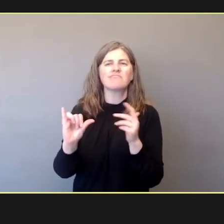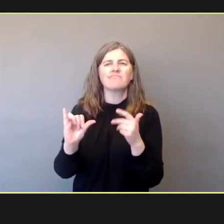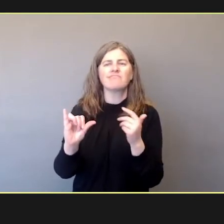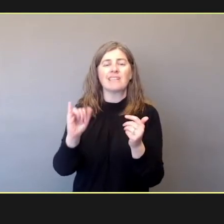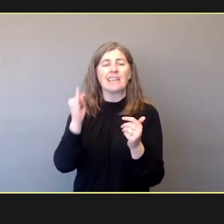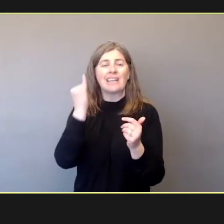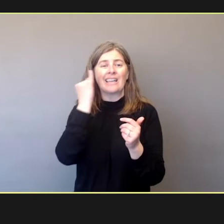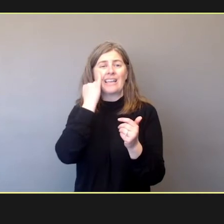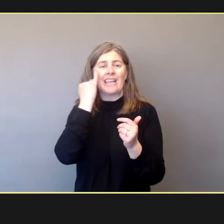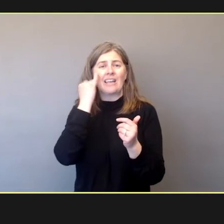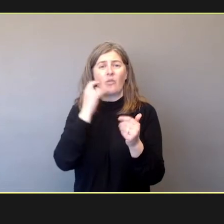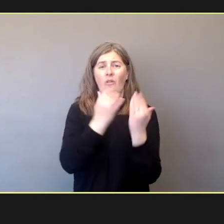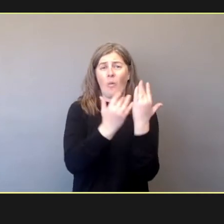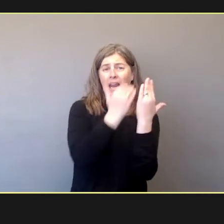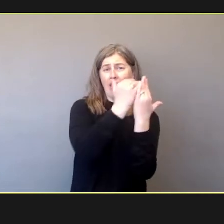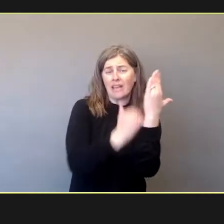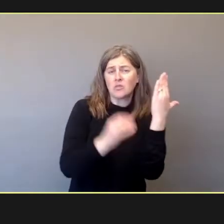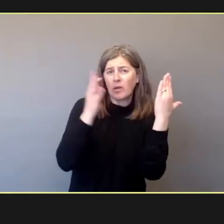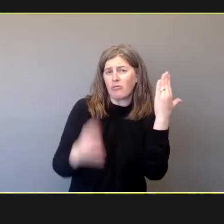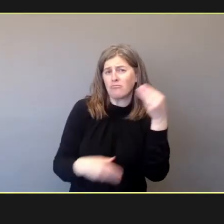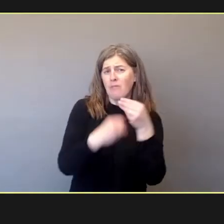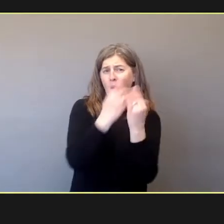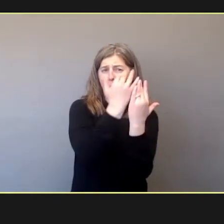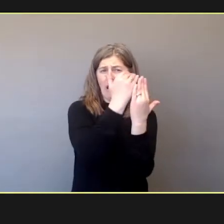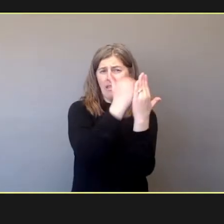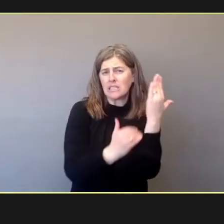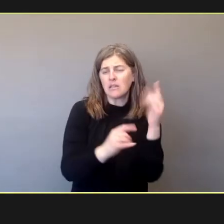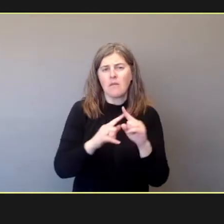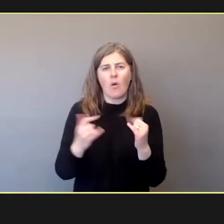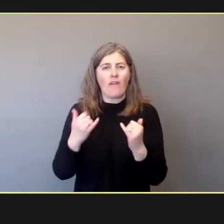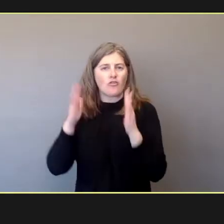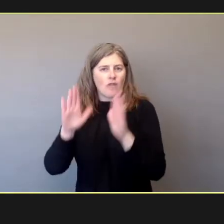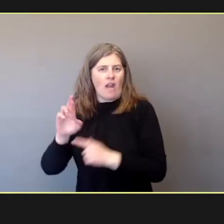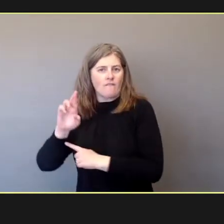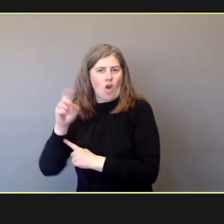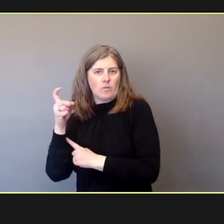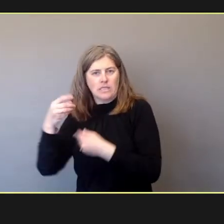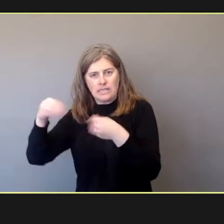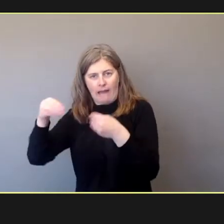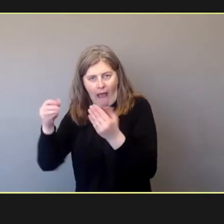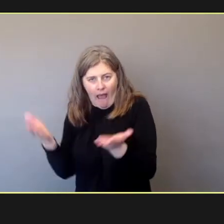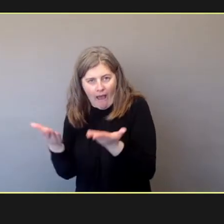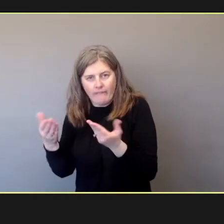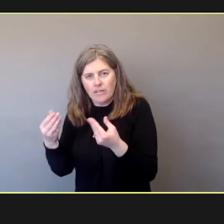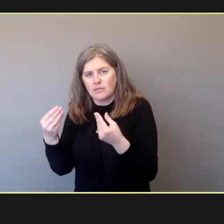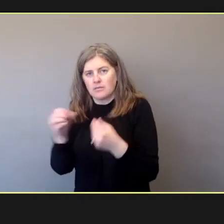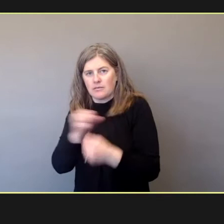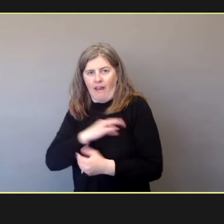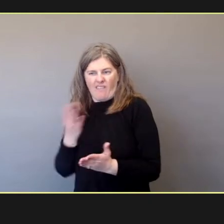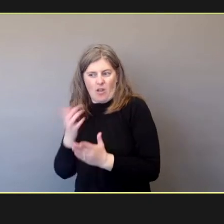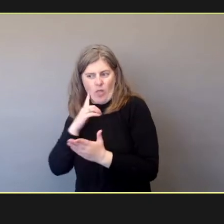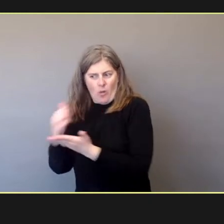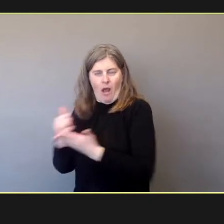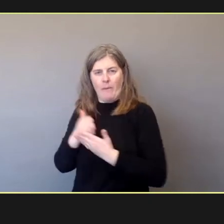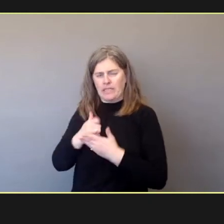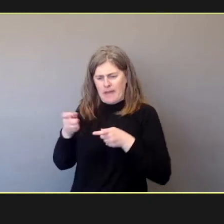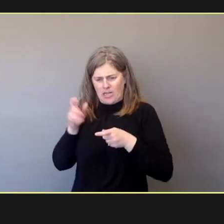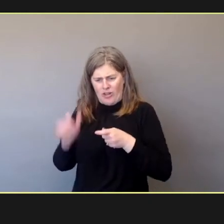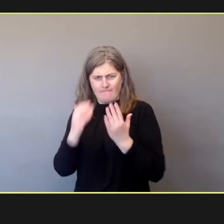had to have a waiting list, we could certainly do that. And we've got a great pharmacy staff at the Department of Health who I know could help us manage